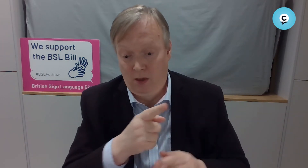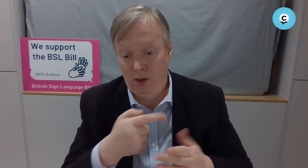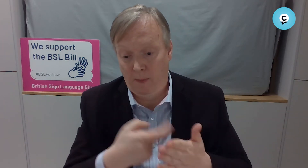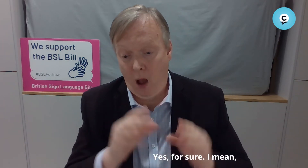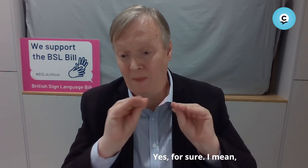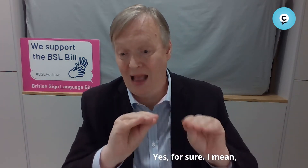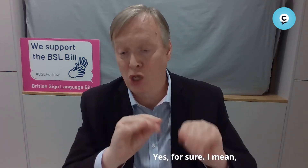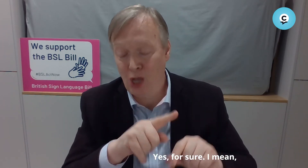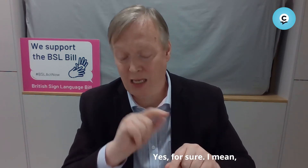Yes,